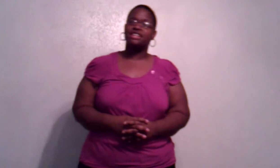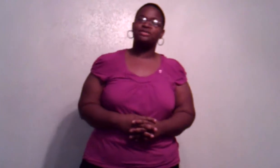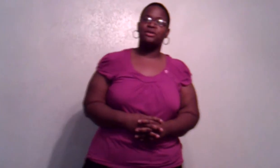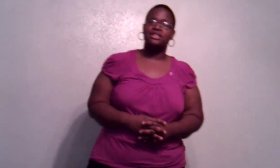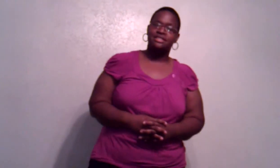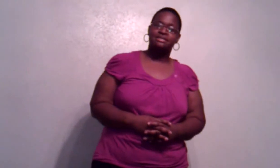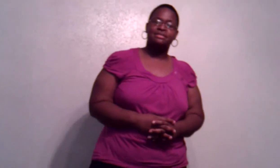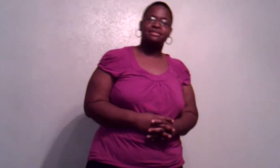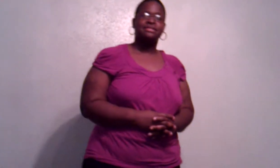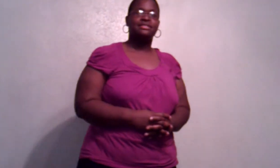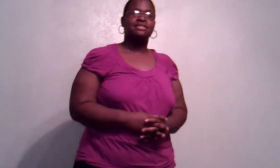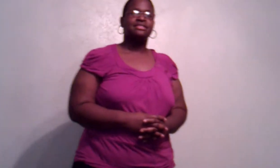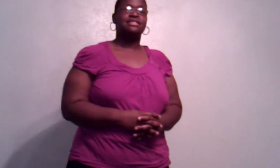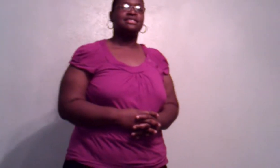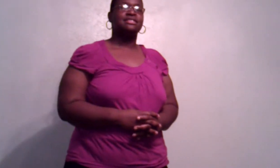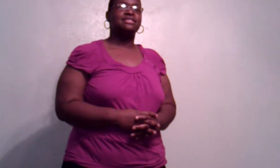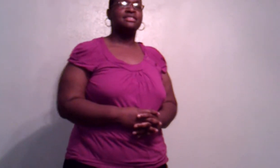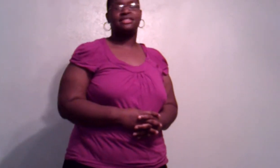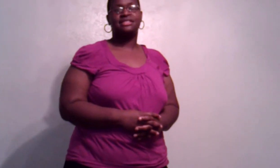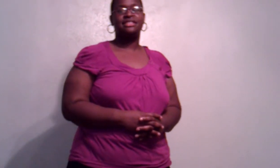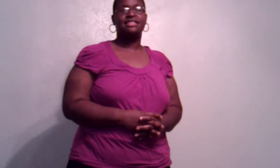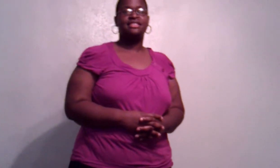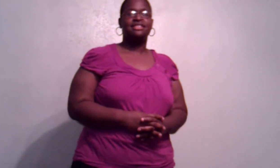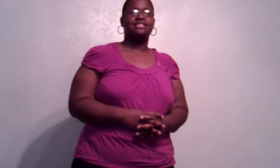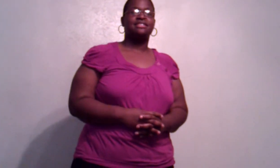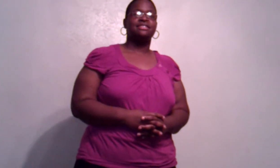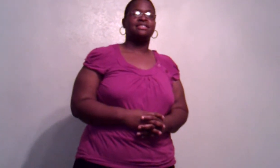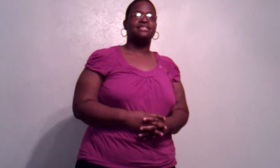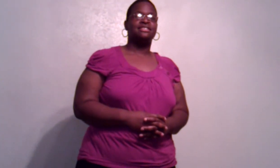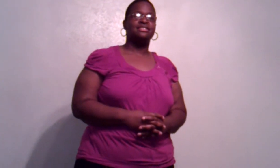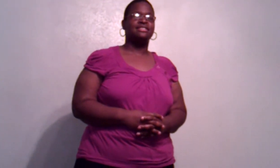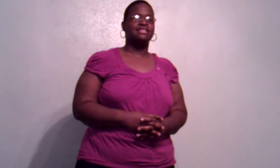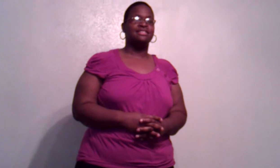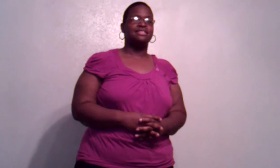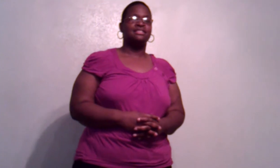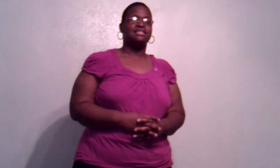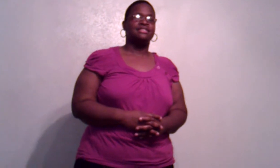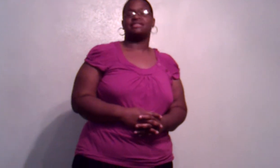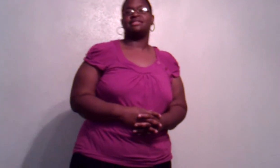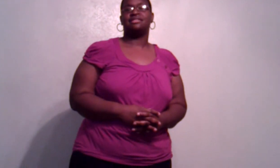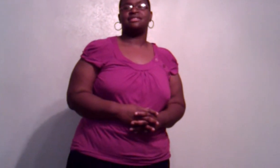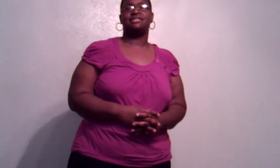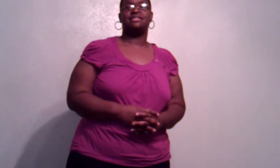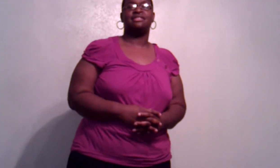for us? By the end of class, students will be able to use the law